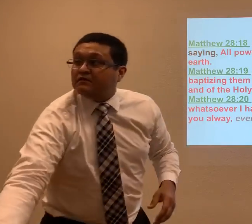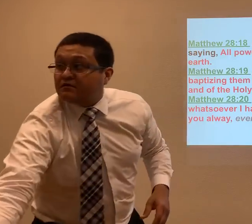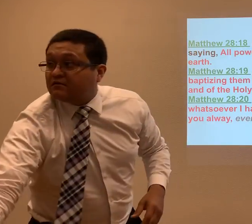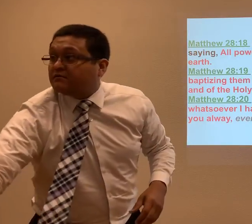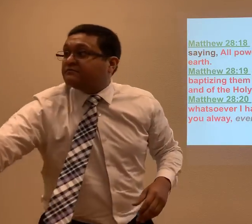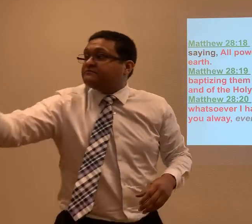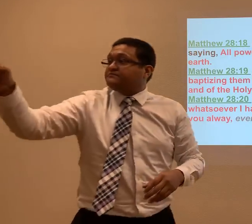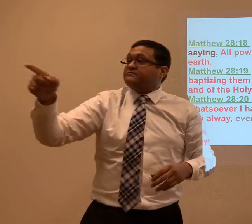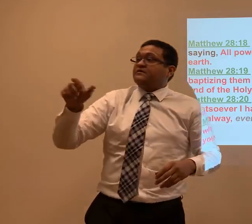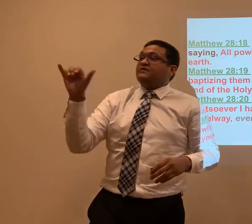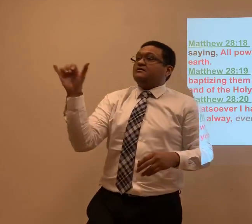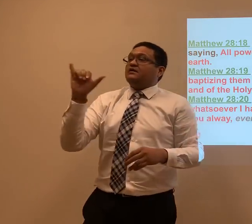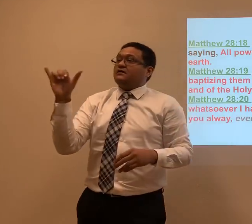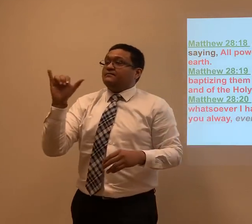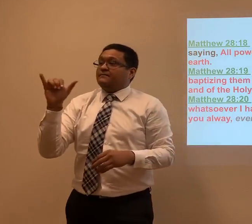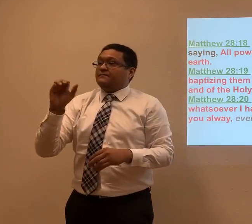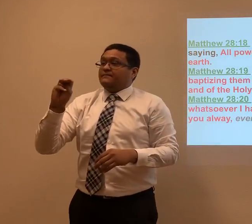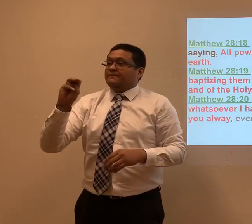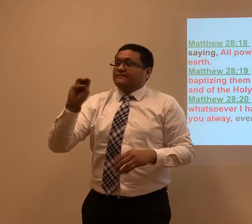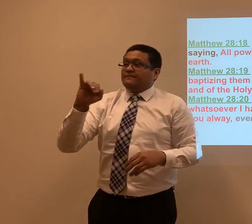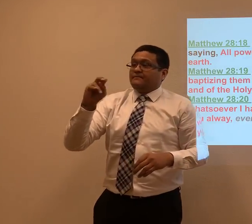and share it with each other.